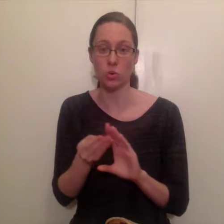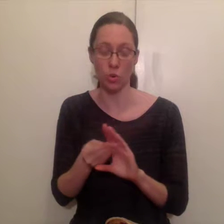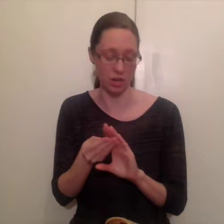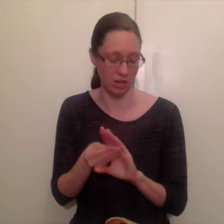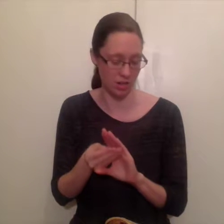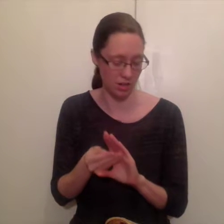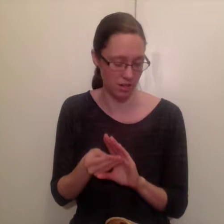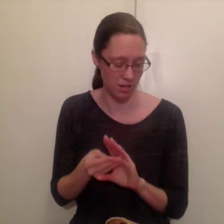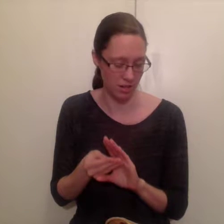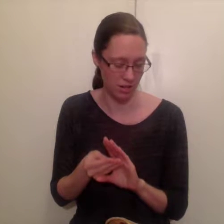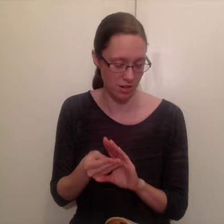store.